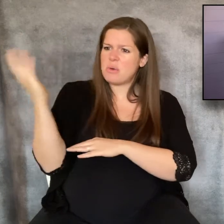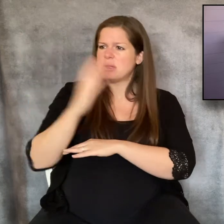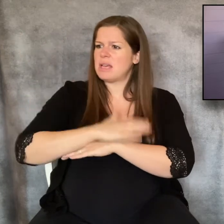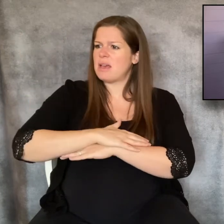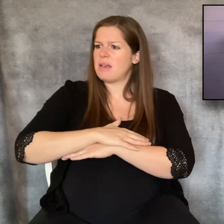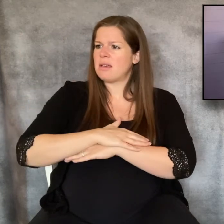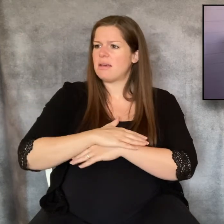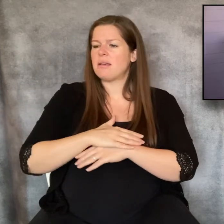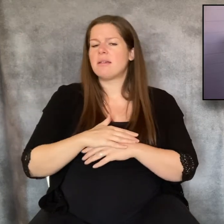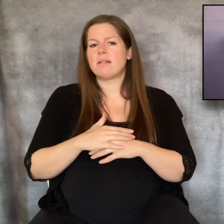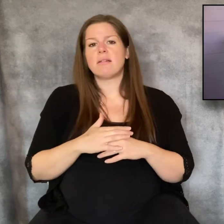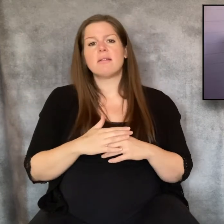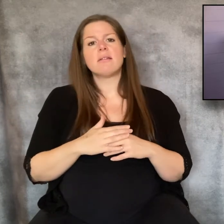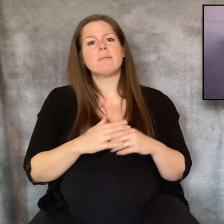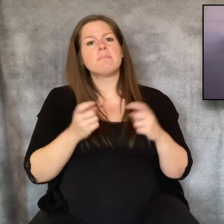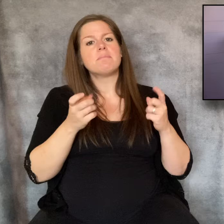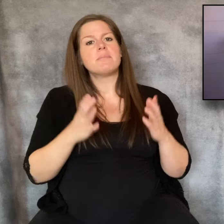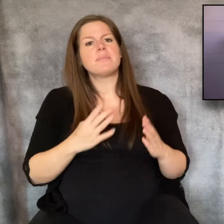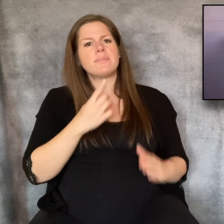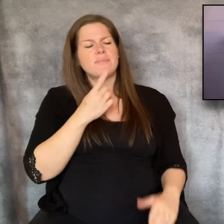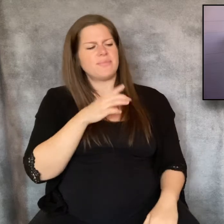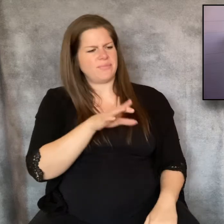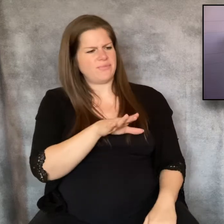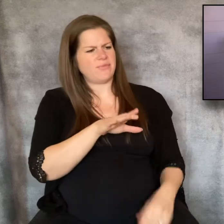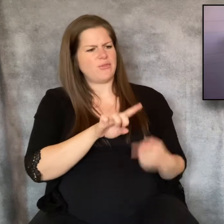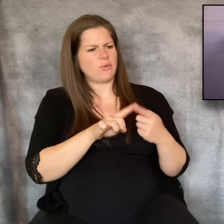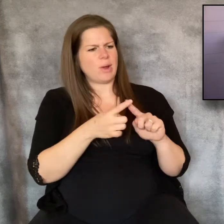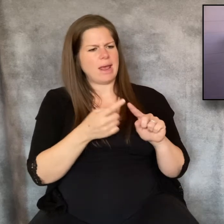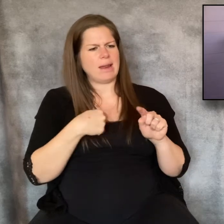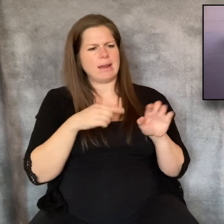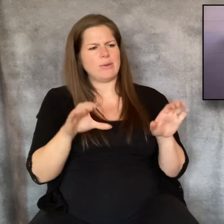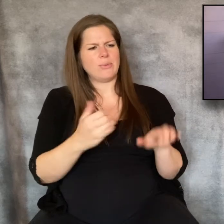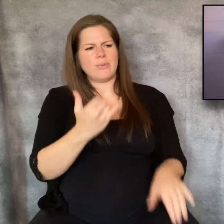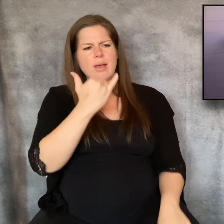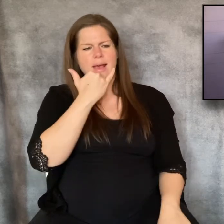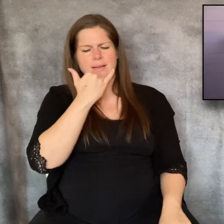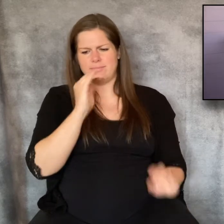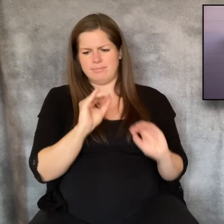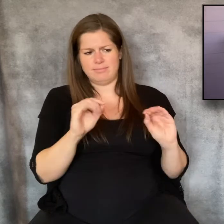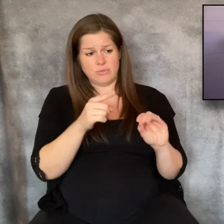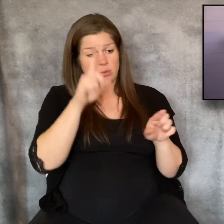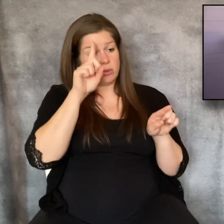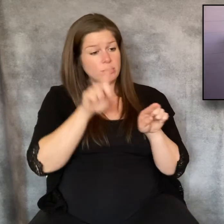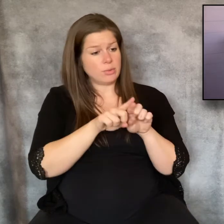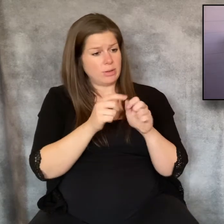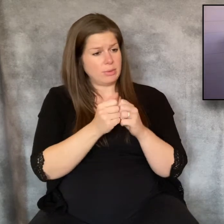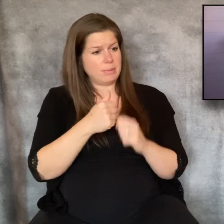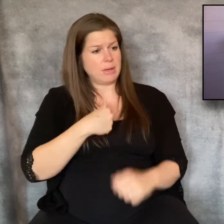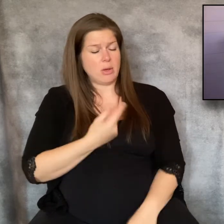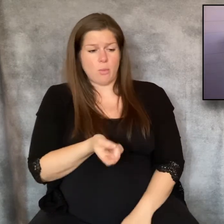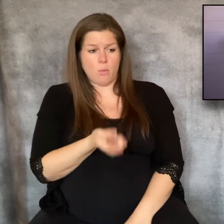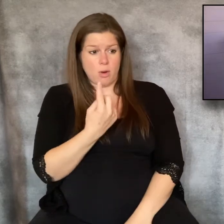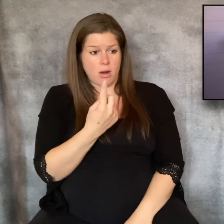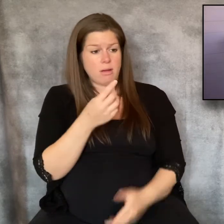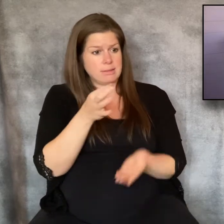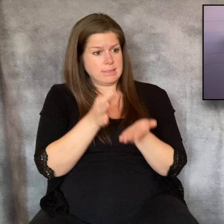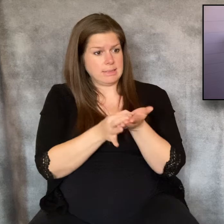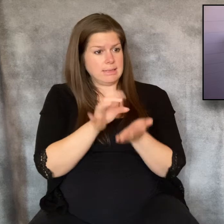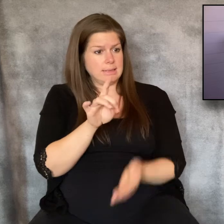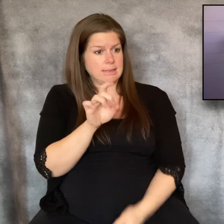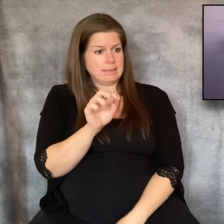he replied to one of them, Friend, I am doing you no wrong. Did you not agree with me for a